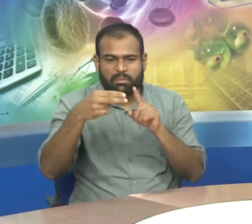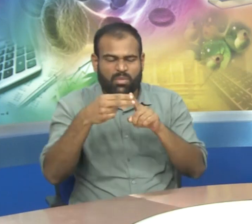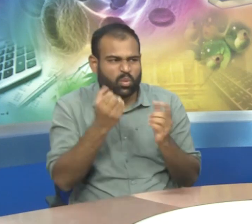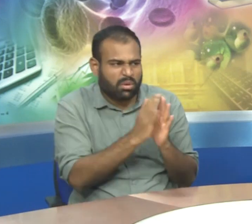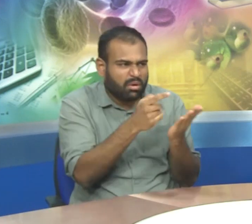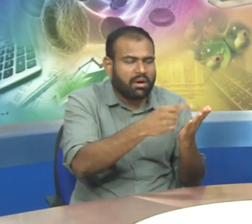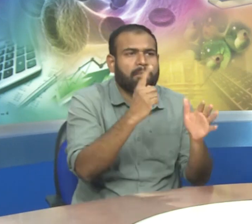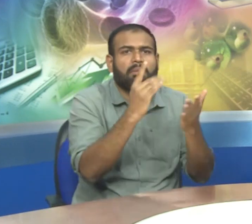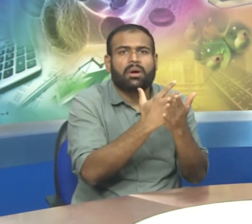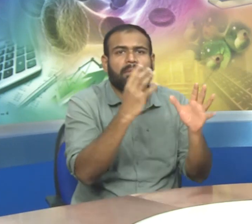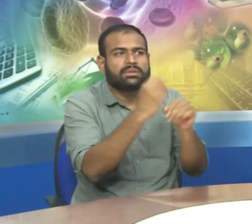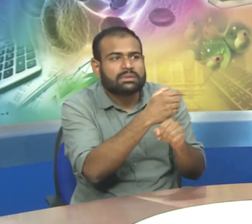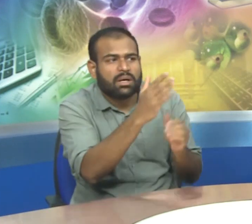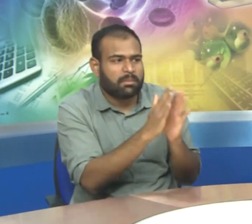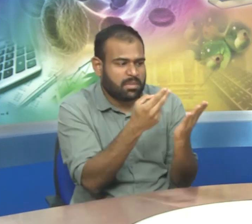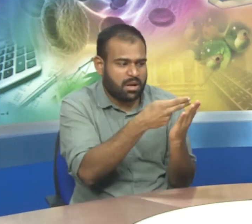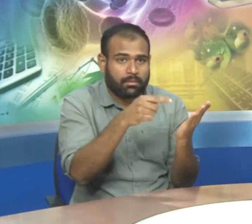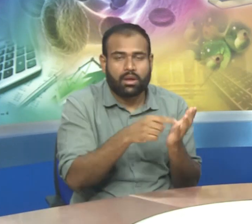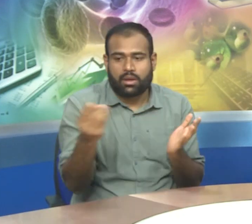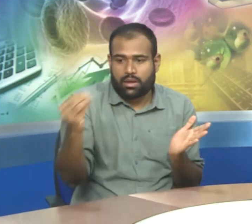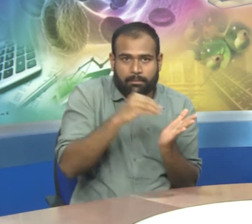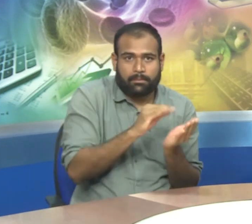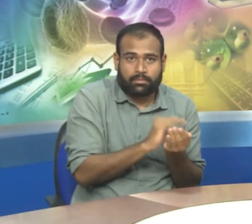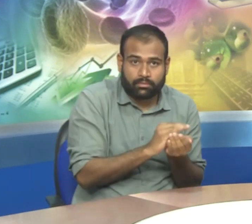The reservation of document is important service.